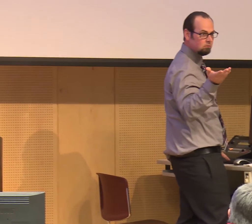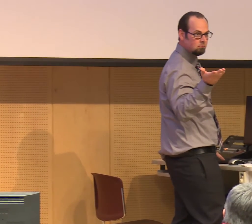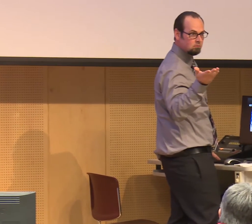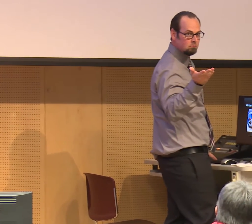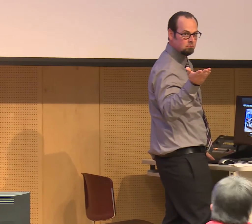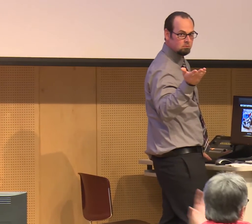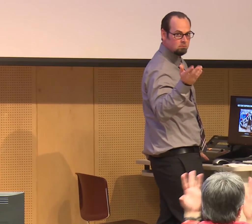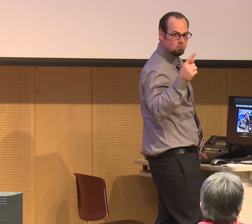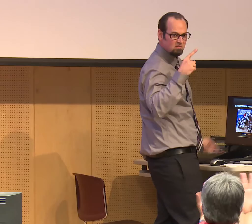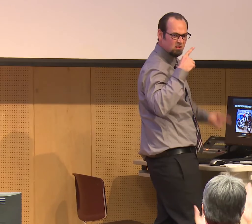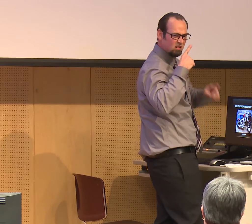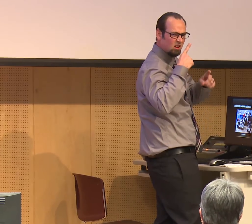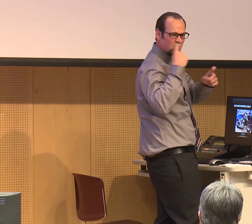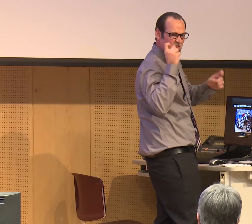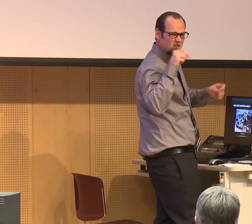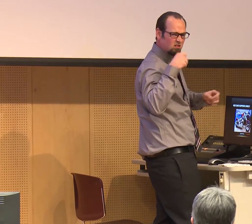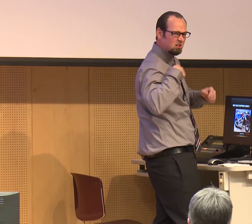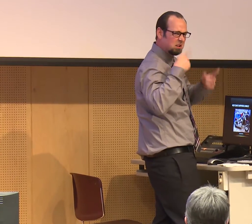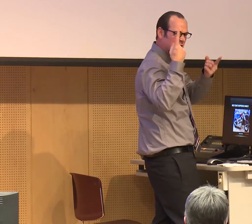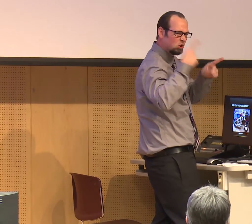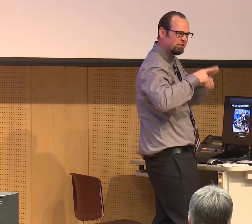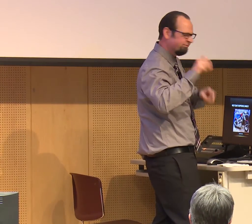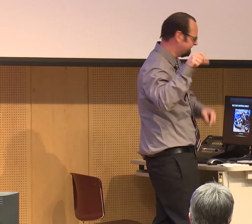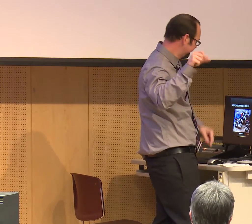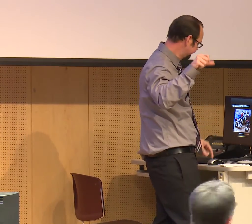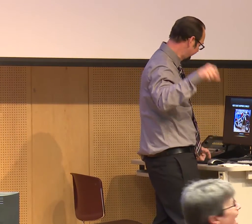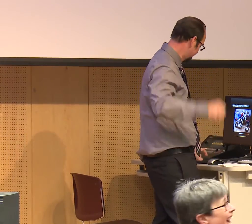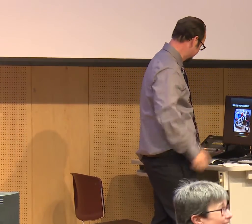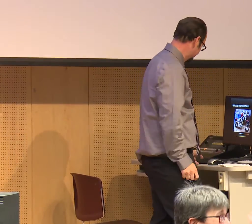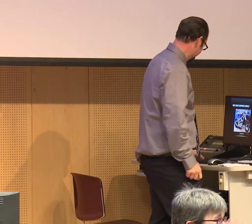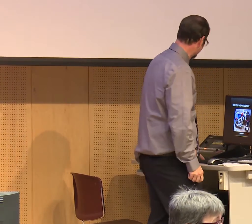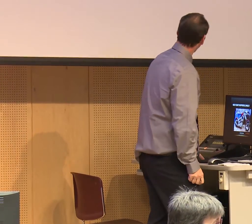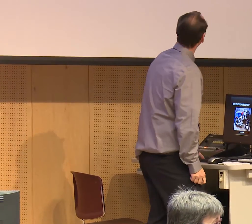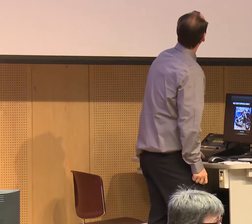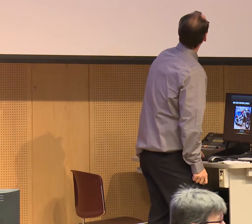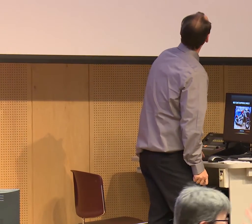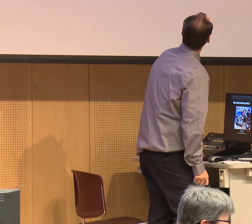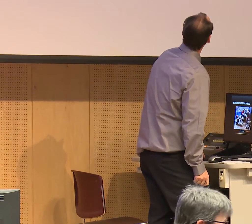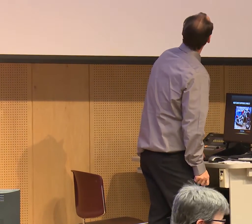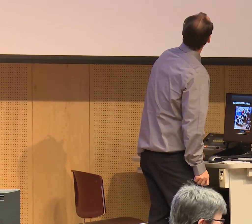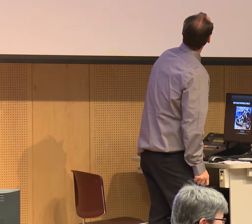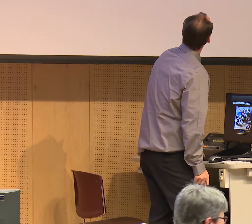Do you think they're ugly? I kind of agree. Some of them can be ugly.